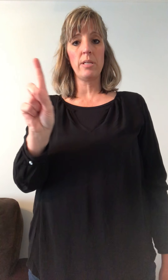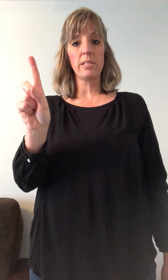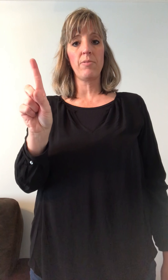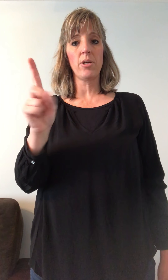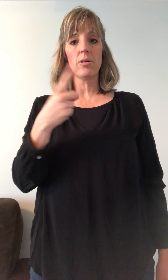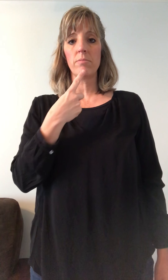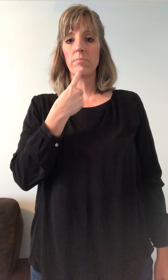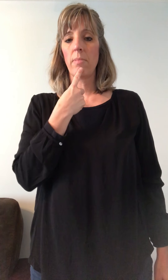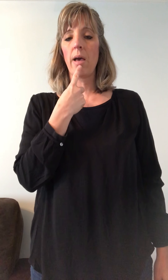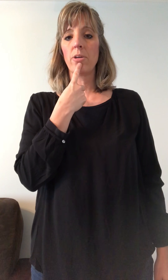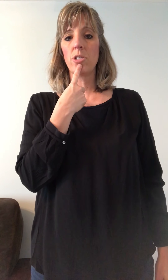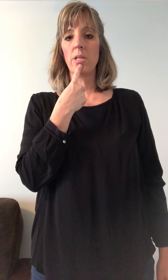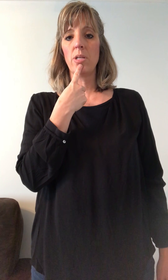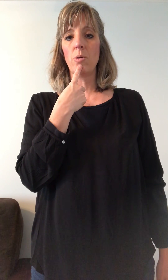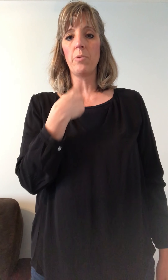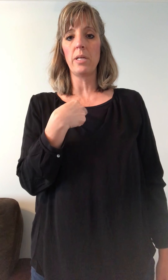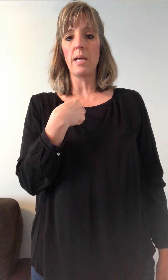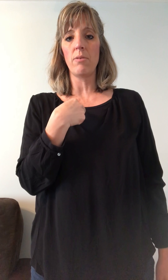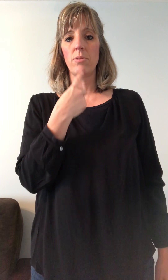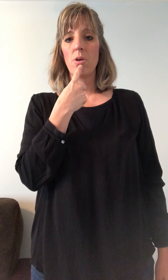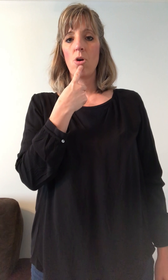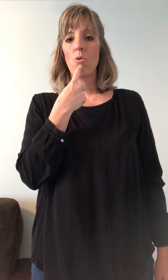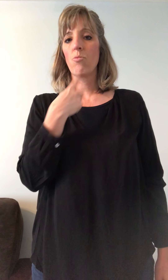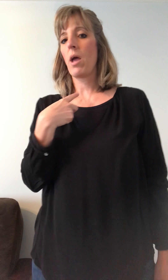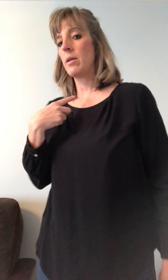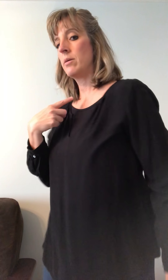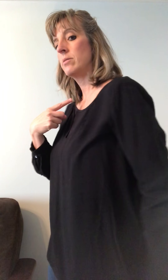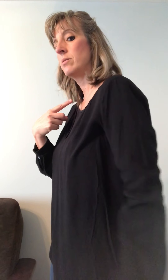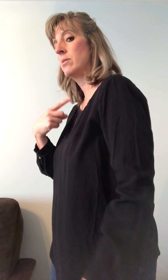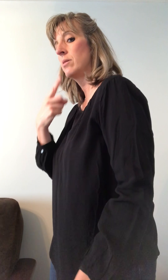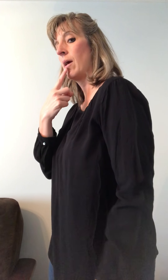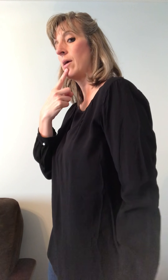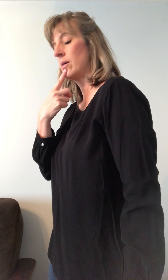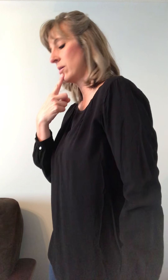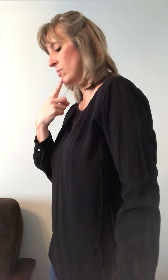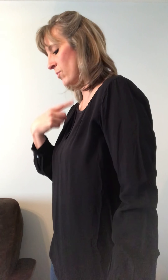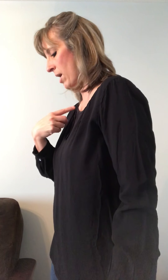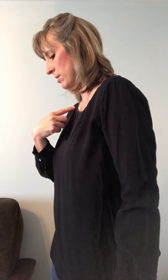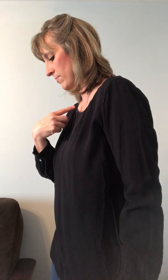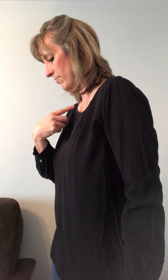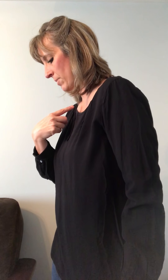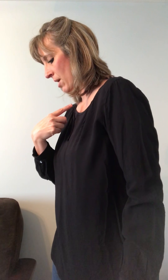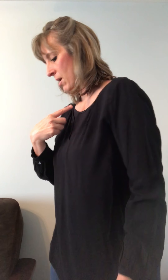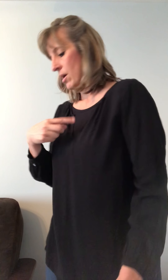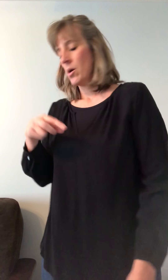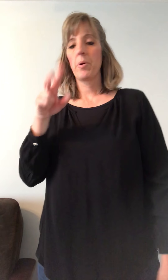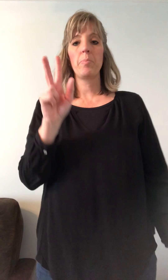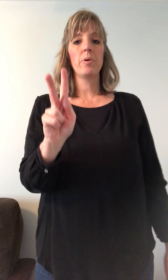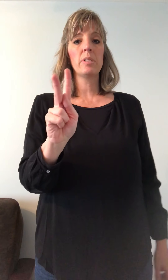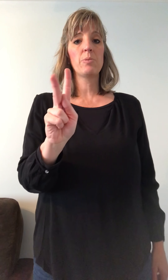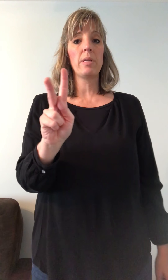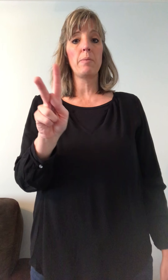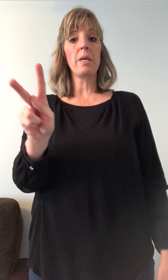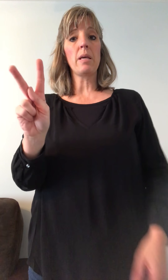index finger at your chin, and you bring it down. Red, okay? Red. Purple is with a P.